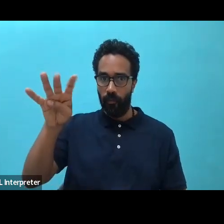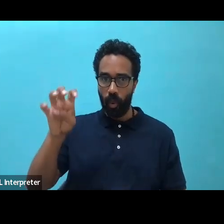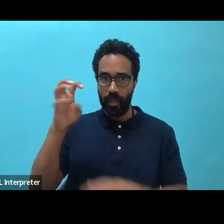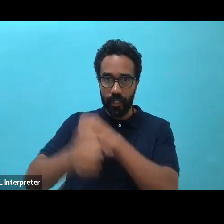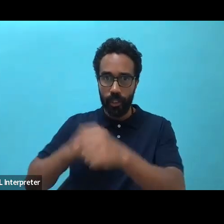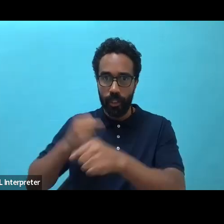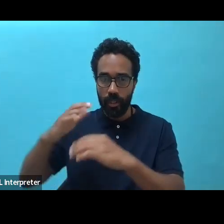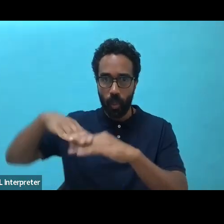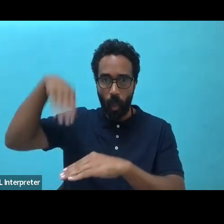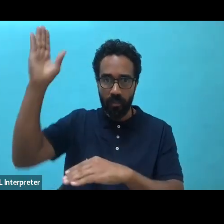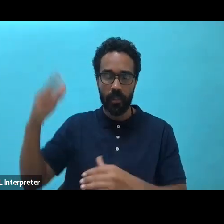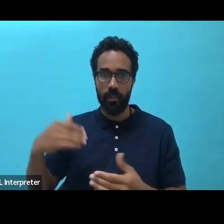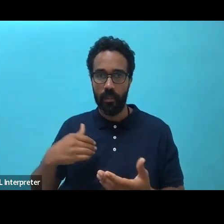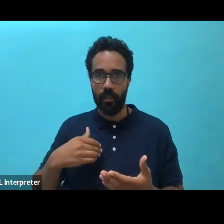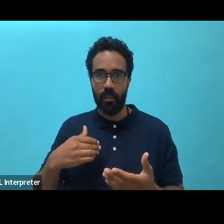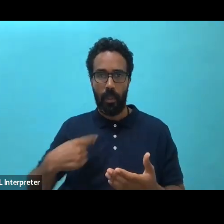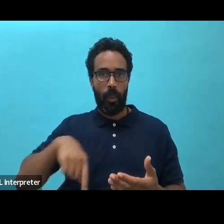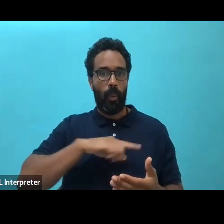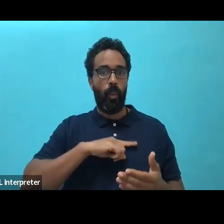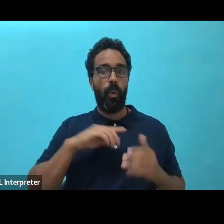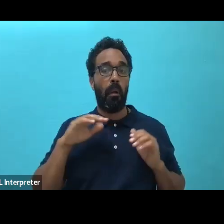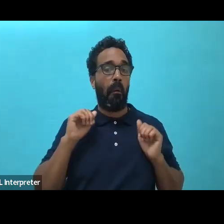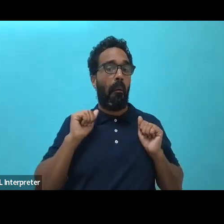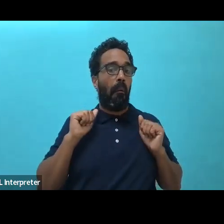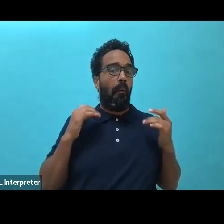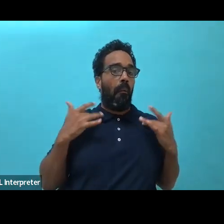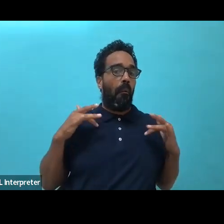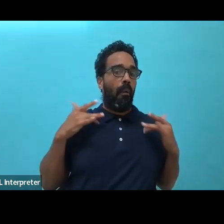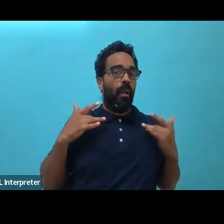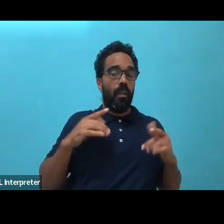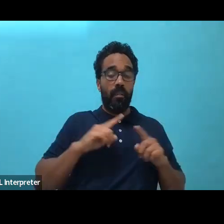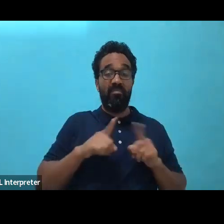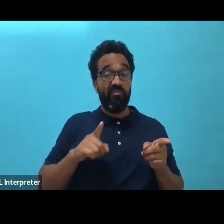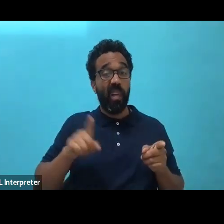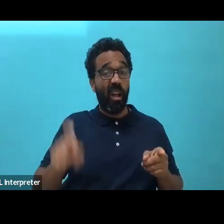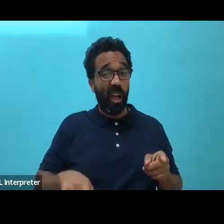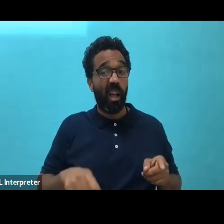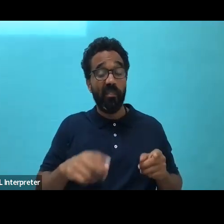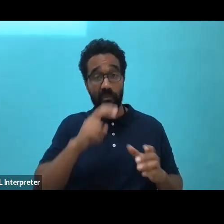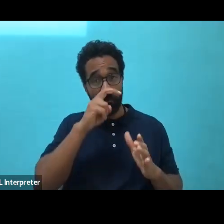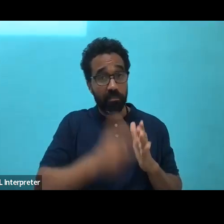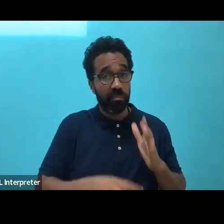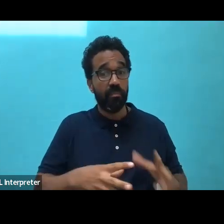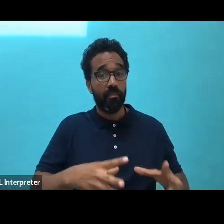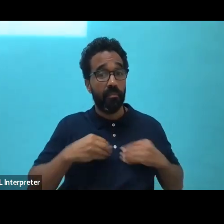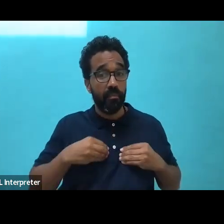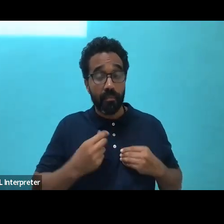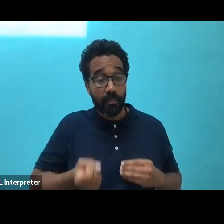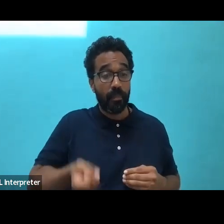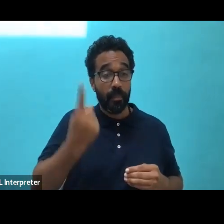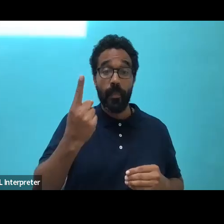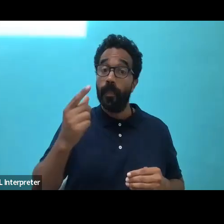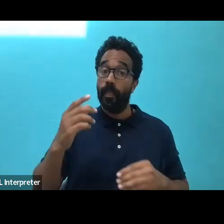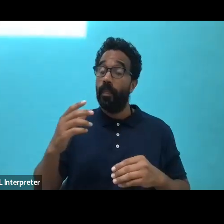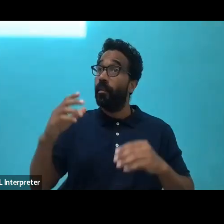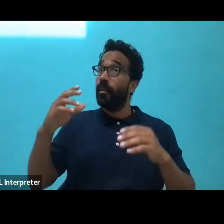we do to understand the institutional power structure that embraces exclusion in some